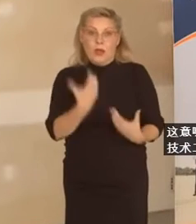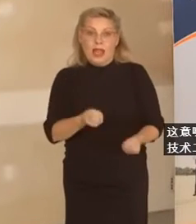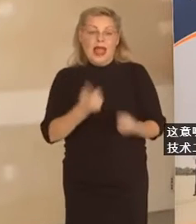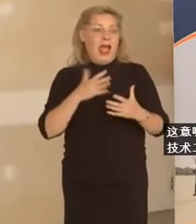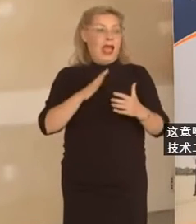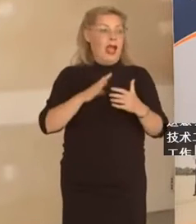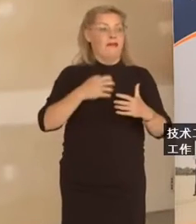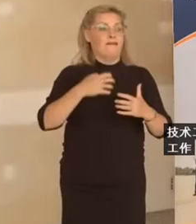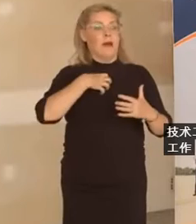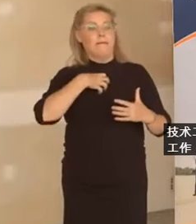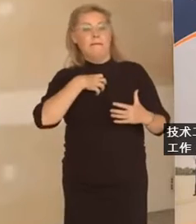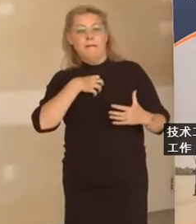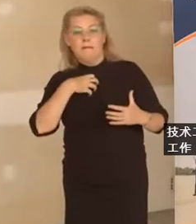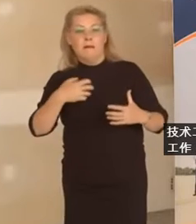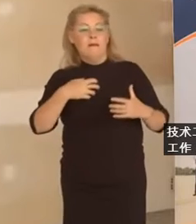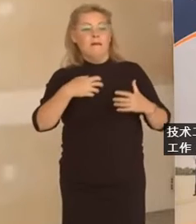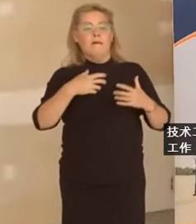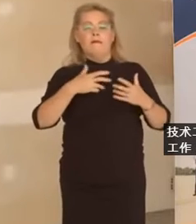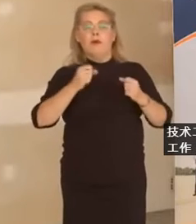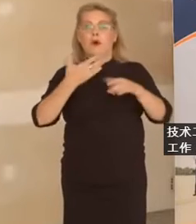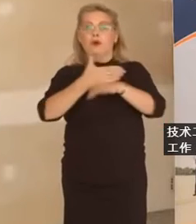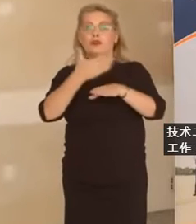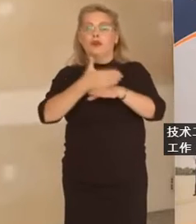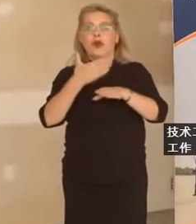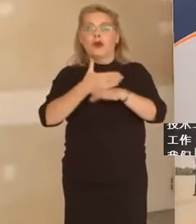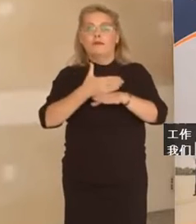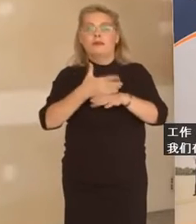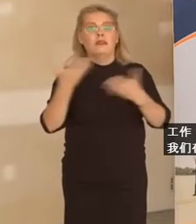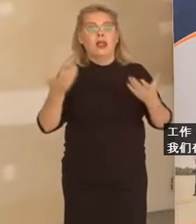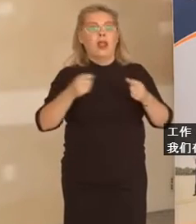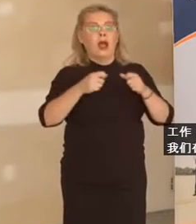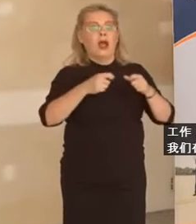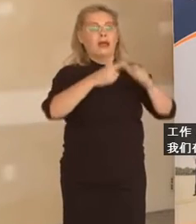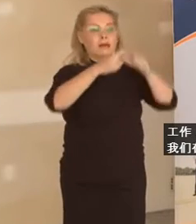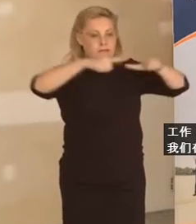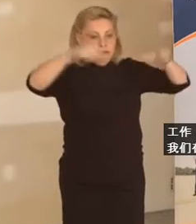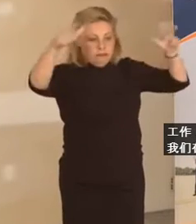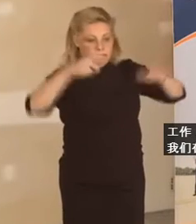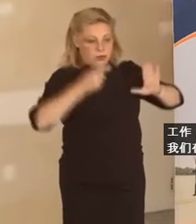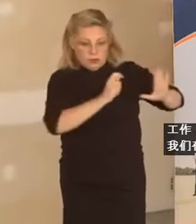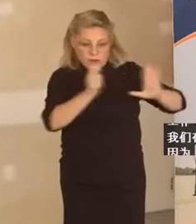and manufacturing jobs. They are exactly the type of jobs that we need here in New